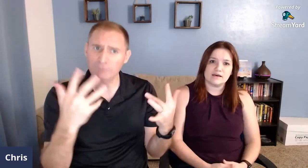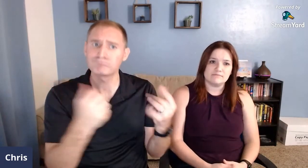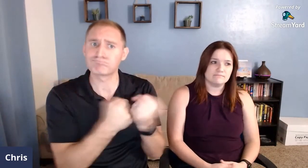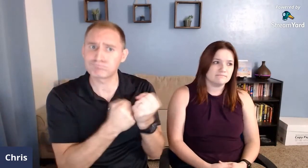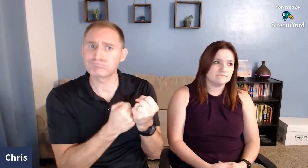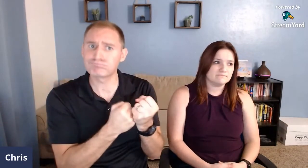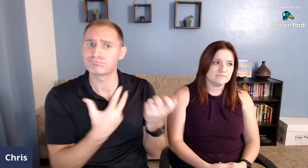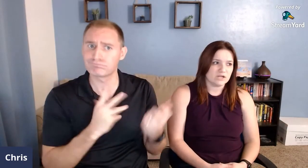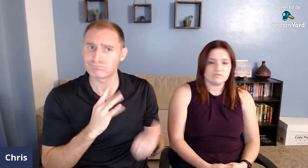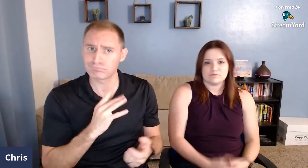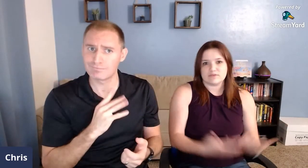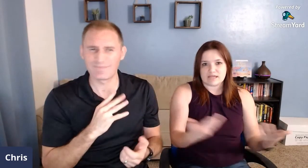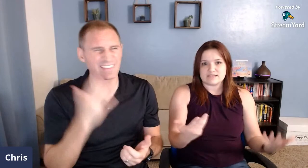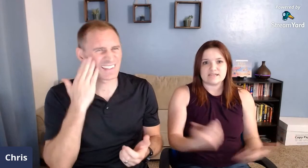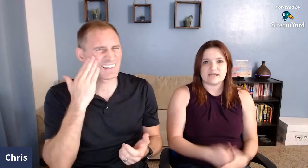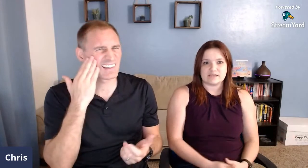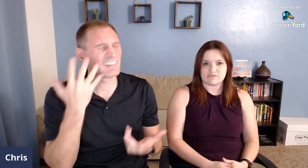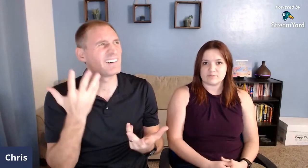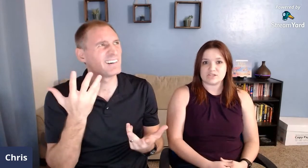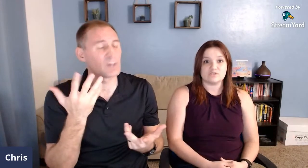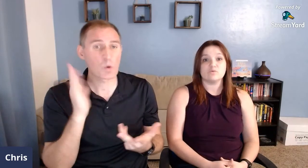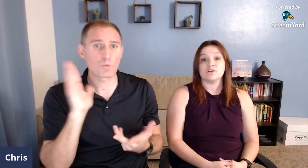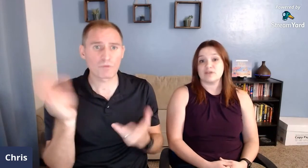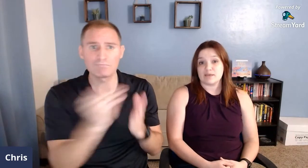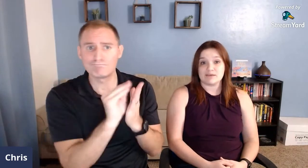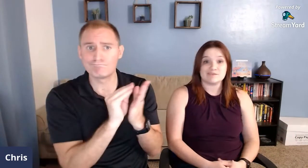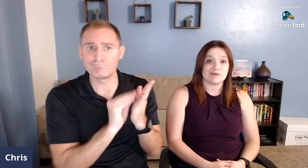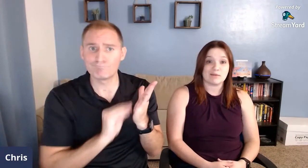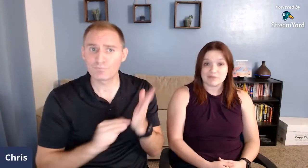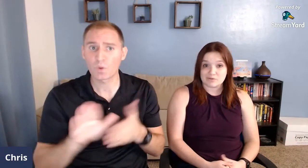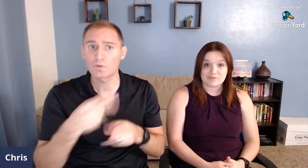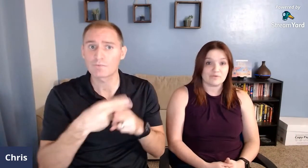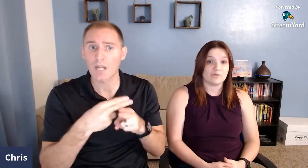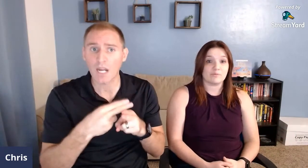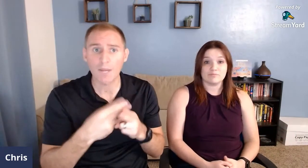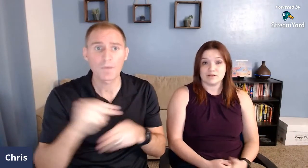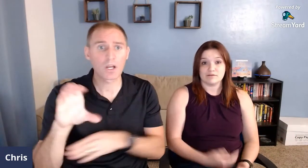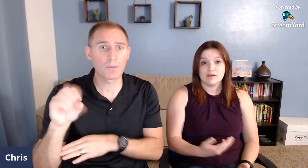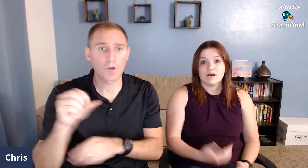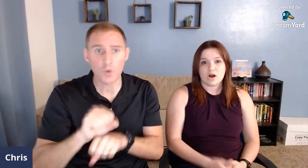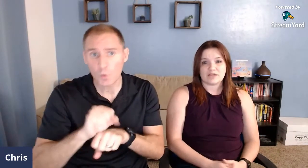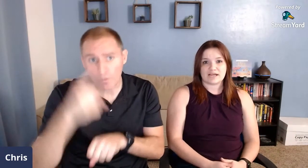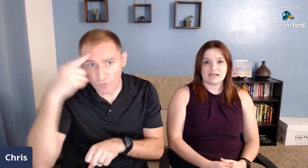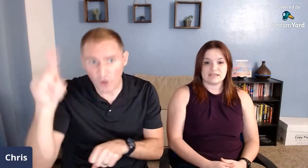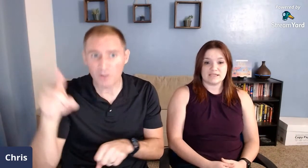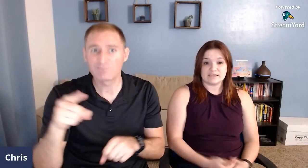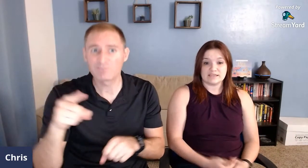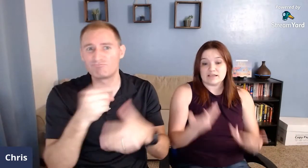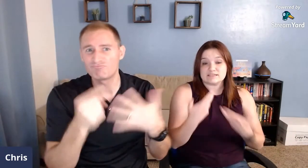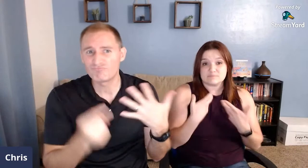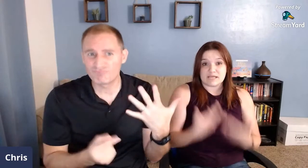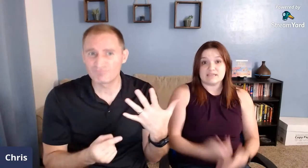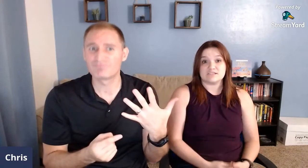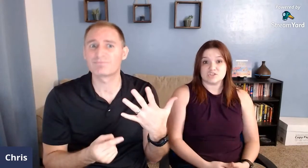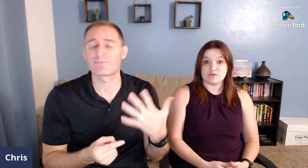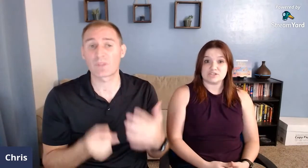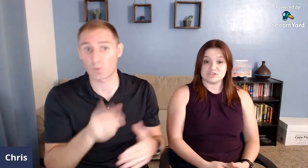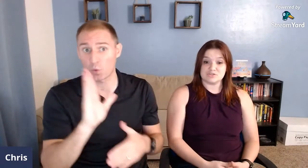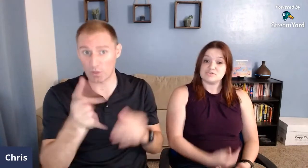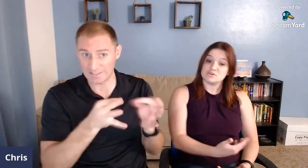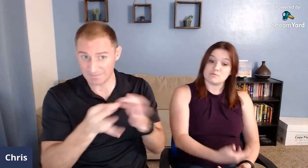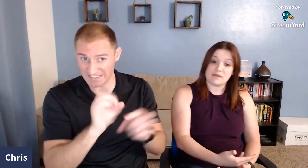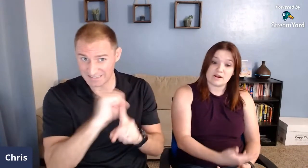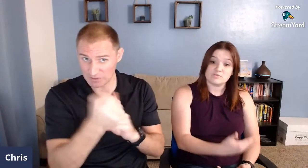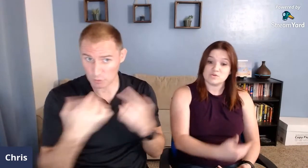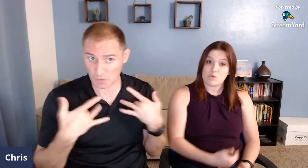They, they take down the information of what your name is, what company you work for, all that kind of thing. They'll explain the situation